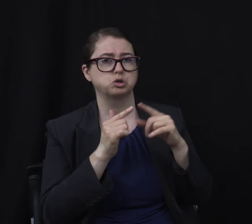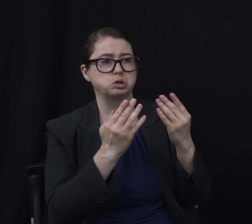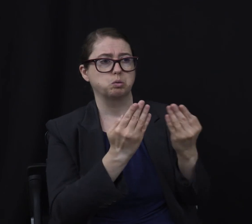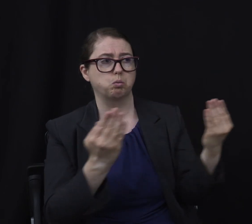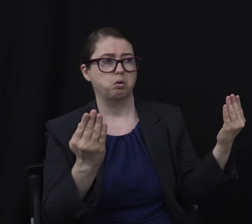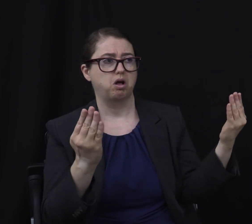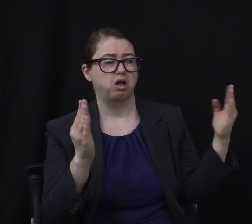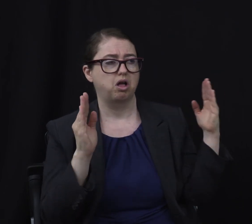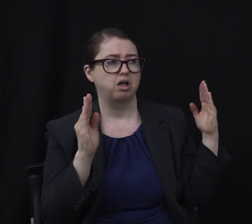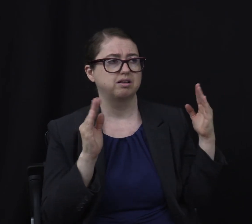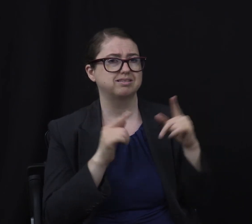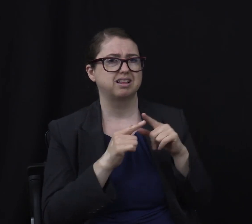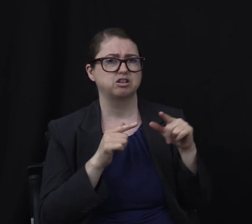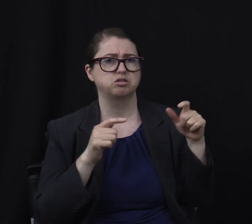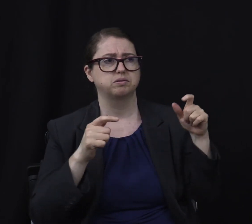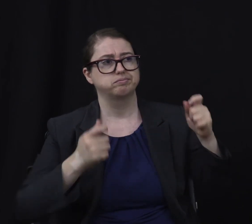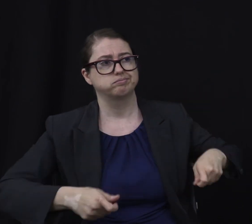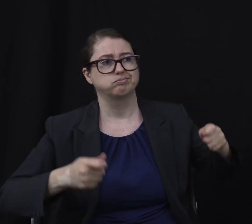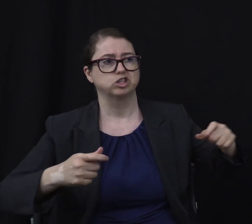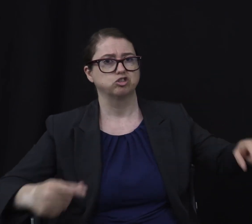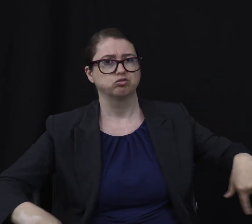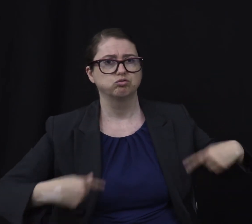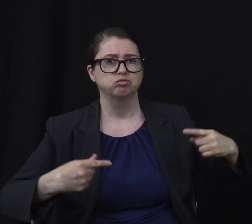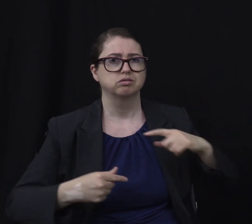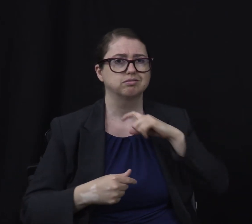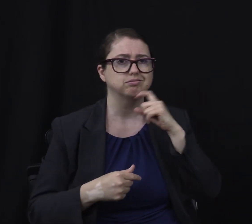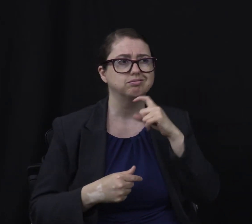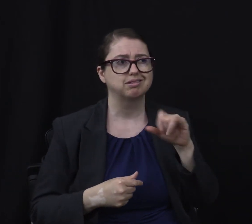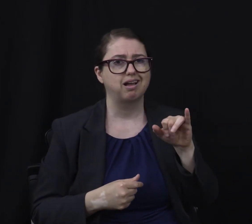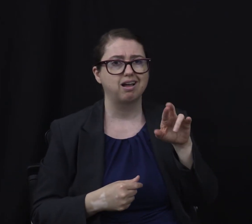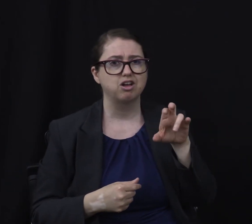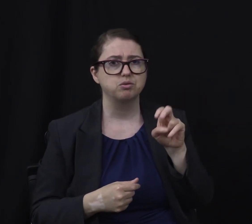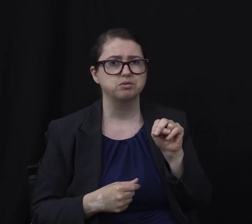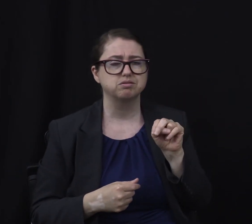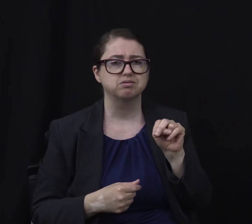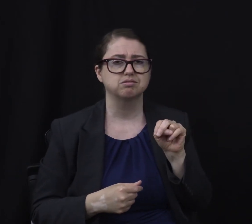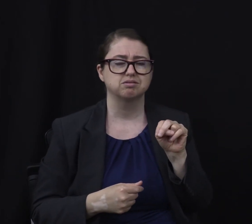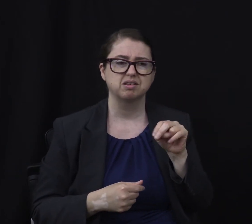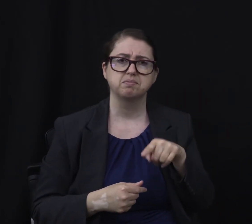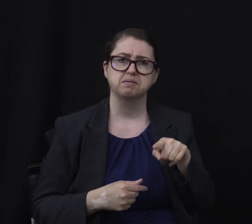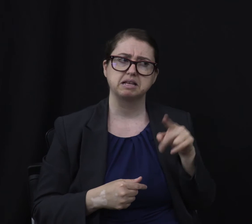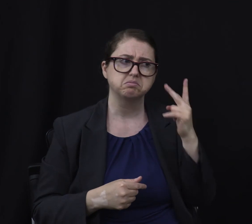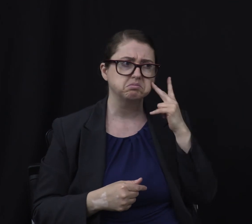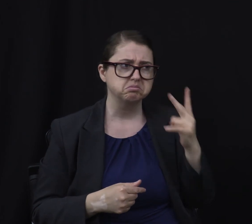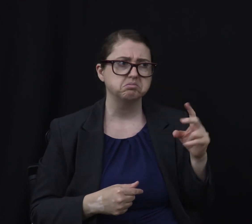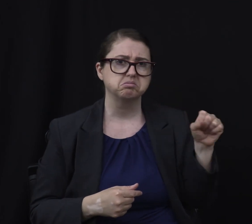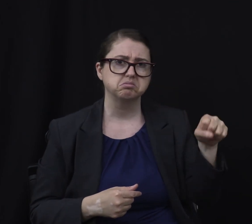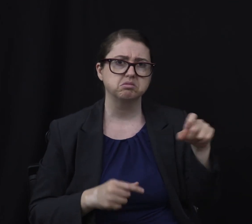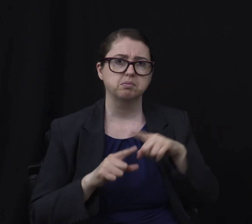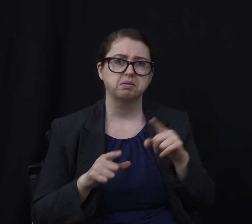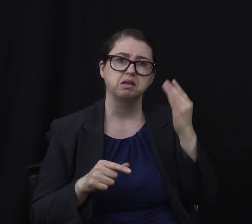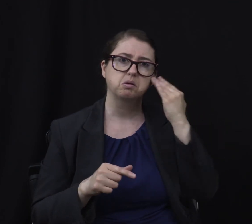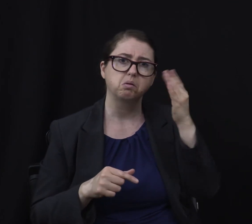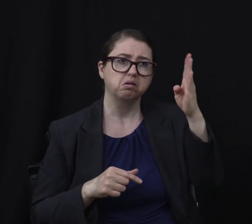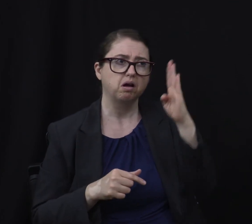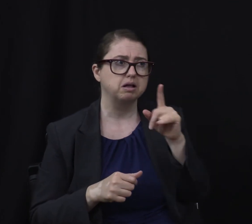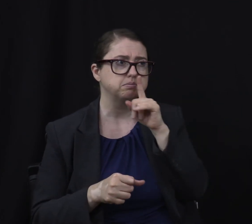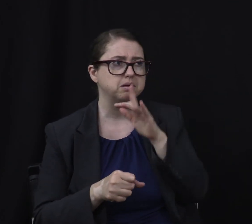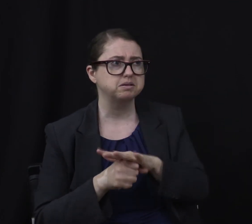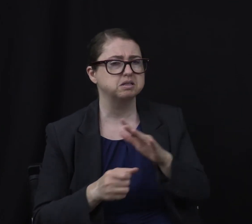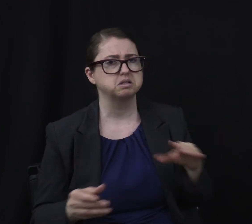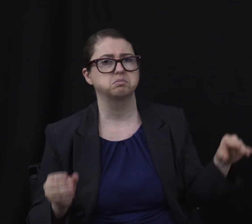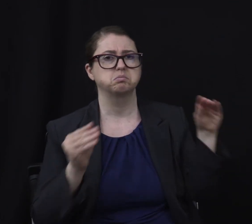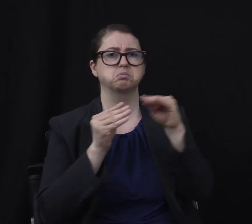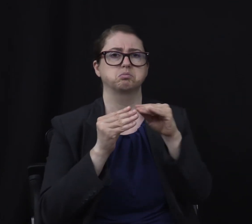of iron. The promises. The promises are what kept Joshua and Caleb going. And in actuality, the